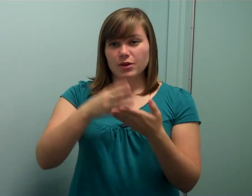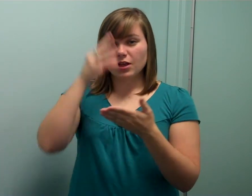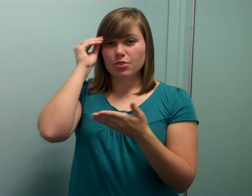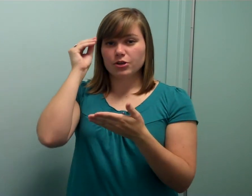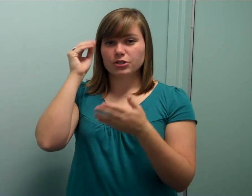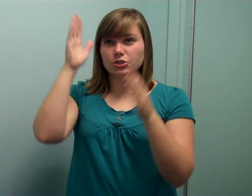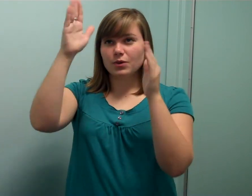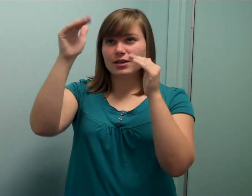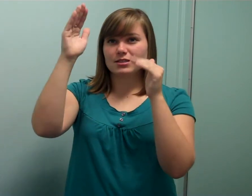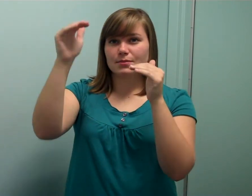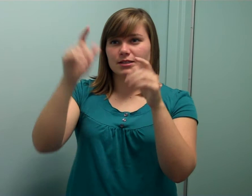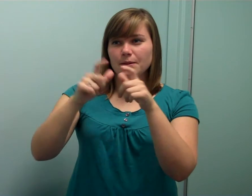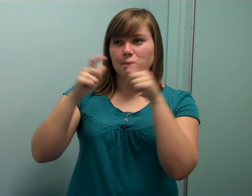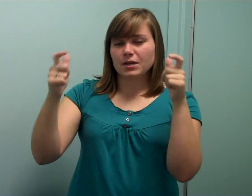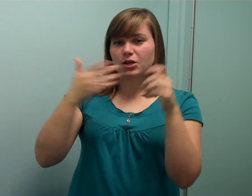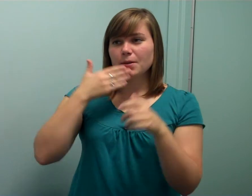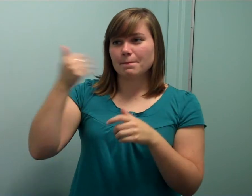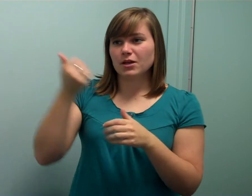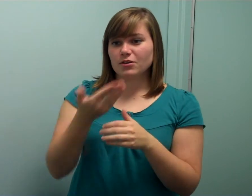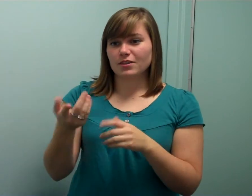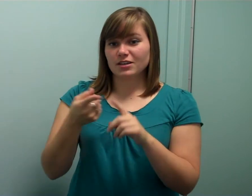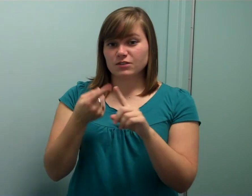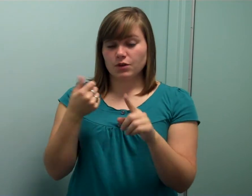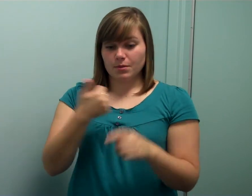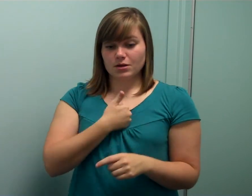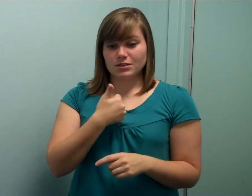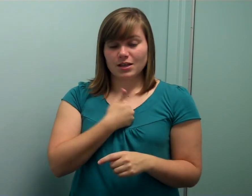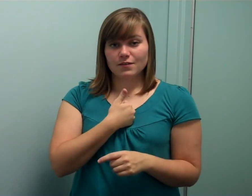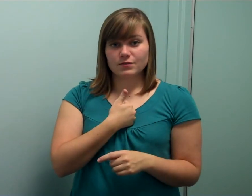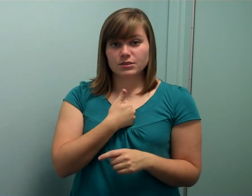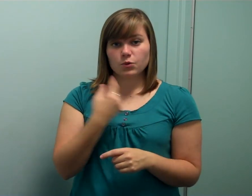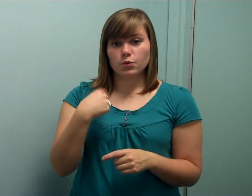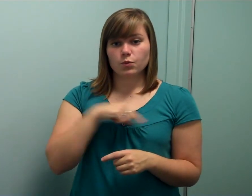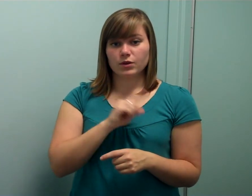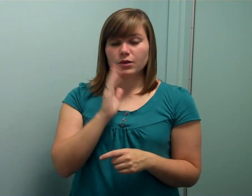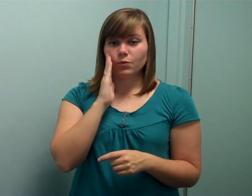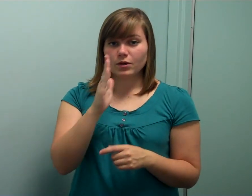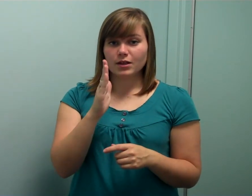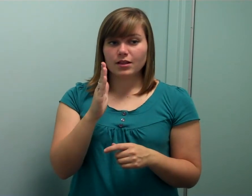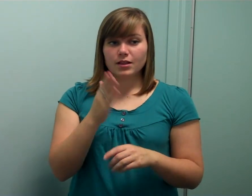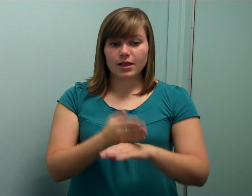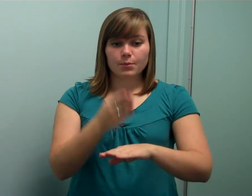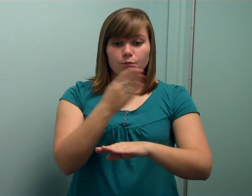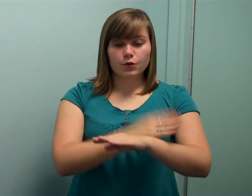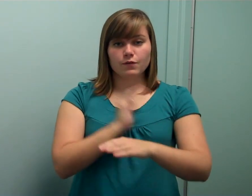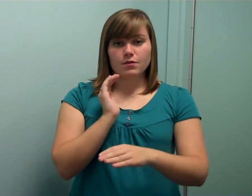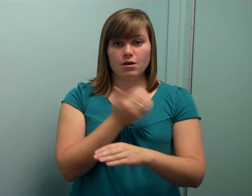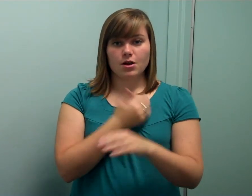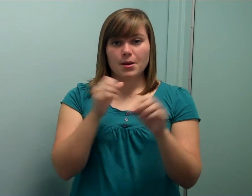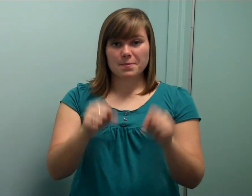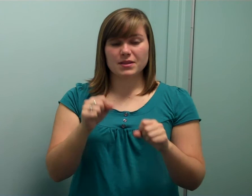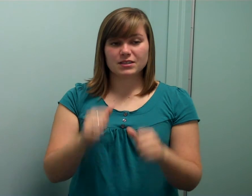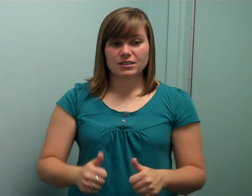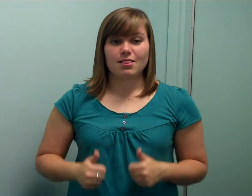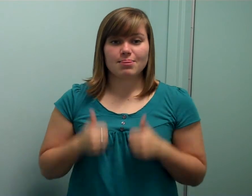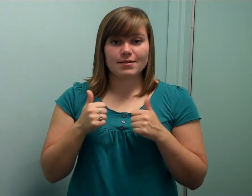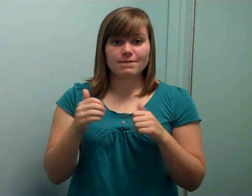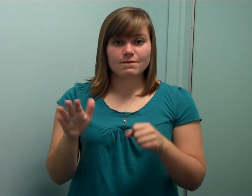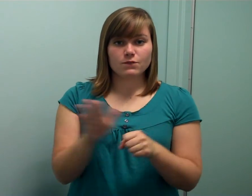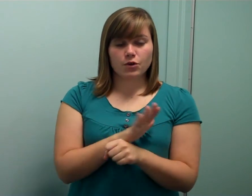expect bigger and better things of ourselves, we will enhance our ability to live more fully with a